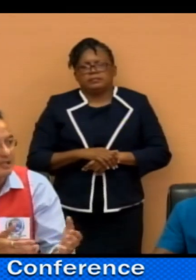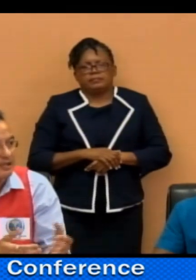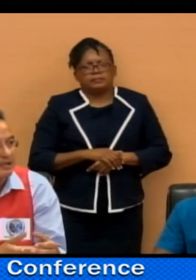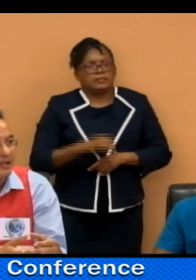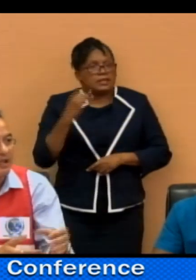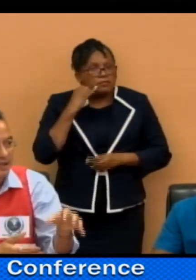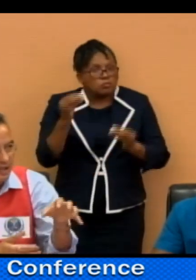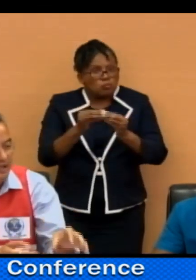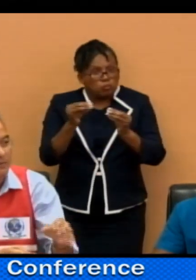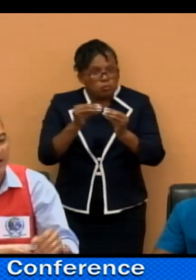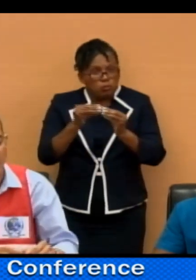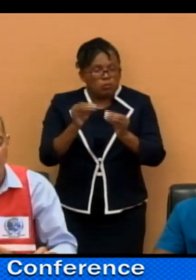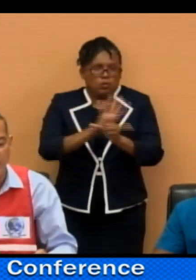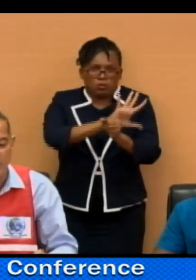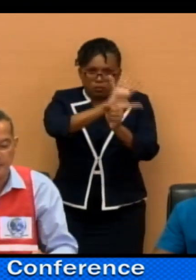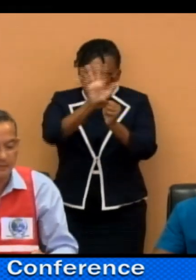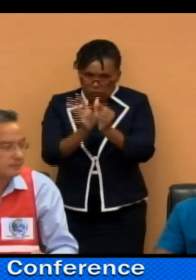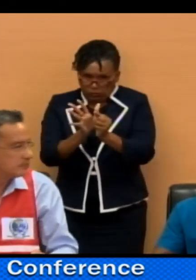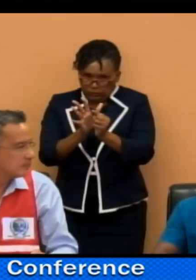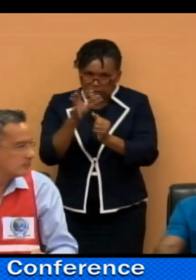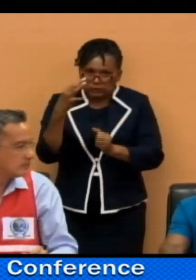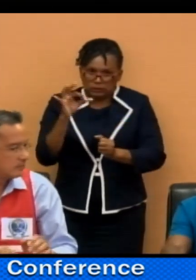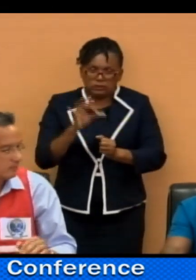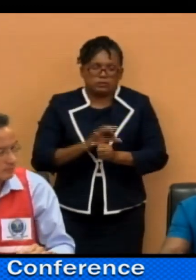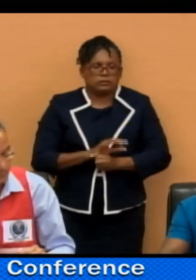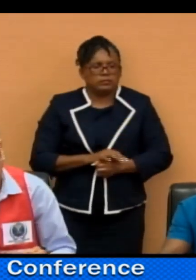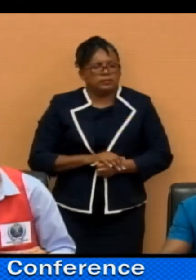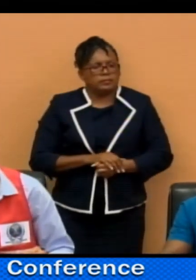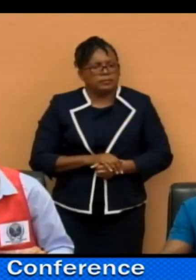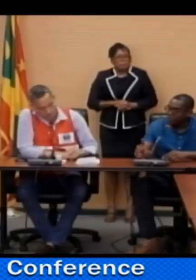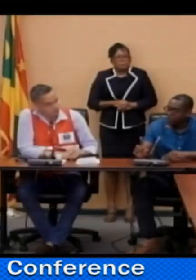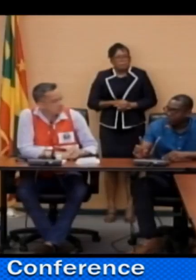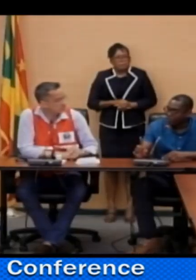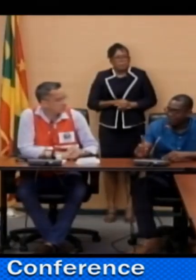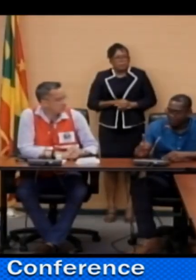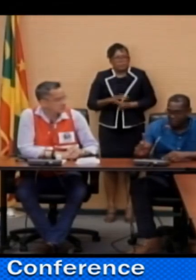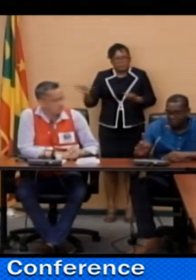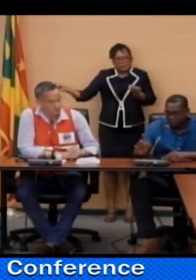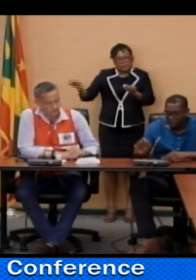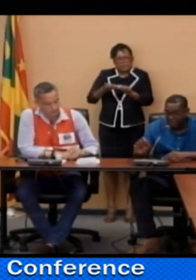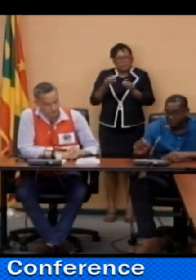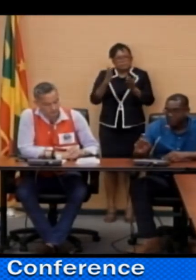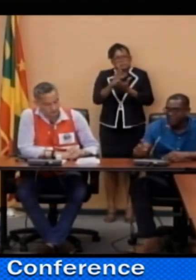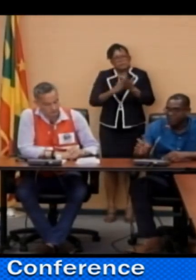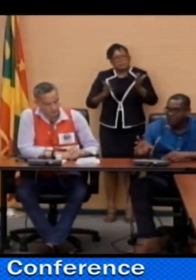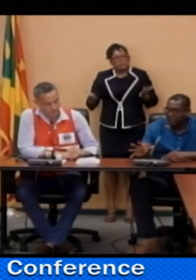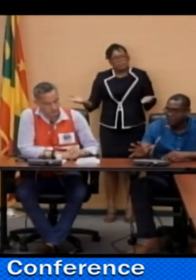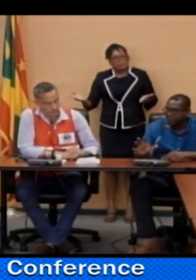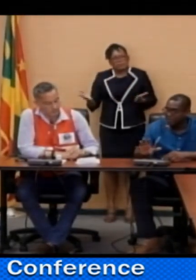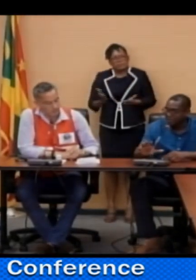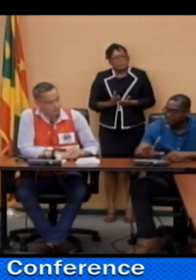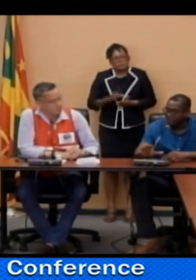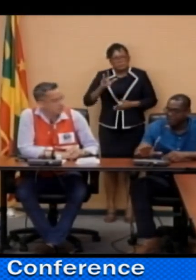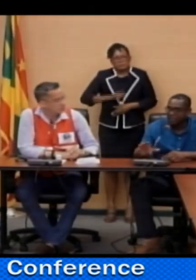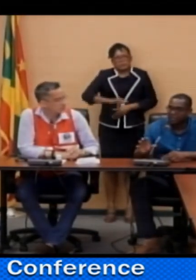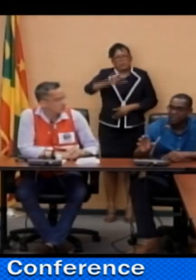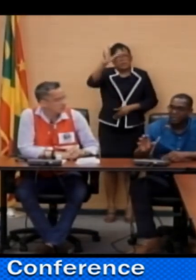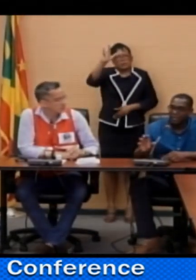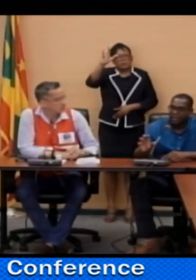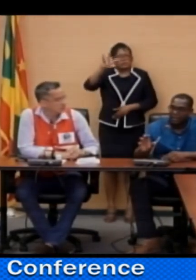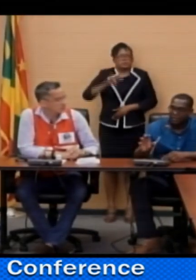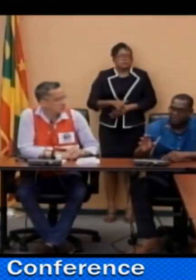in cases that need medical attention. I want to add something to get as it relates to the airports and